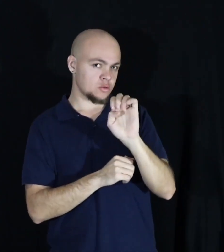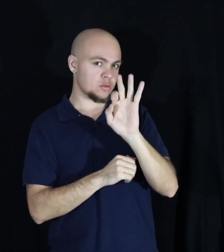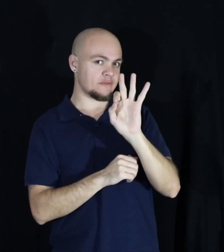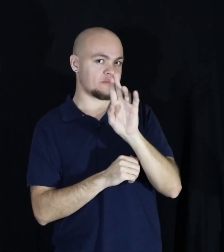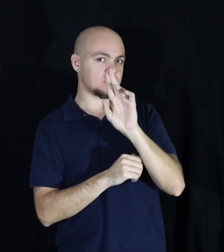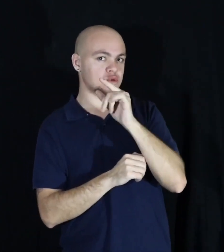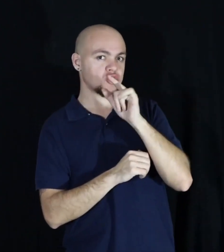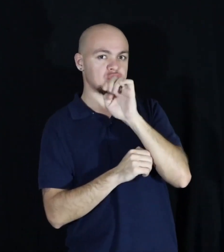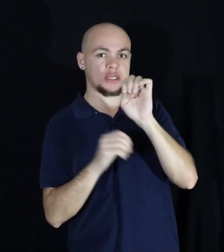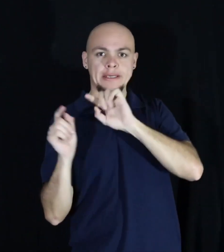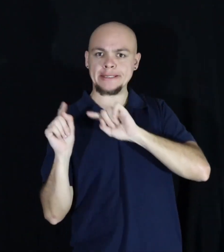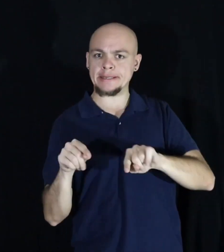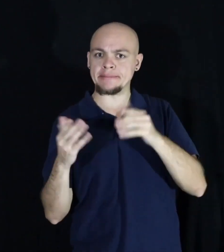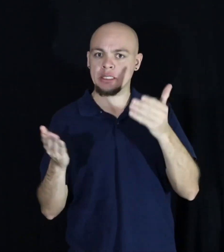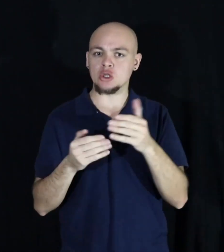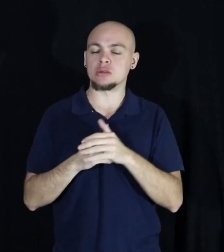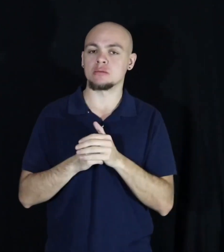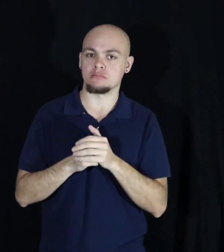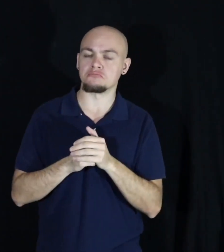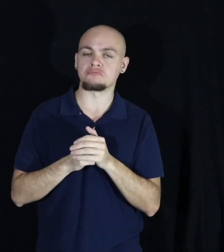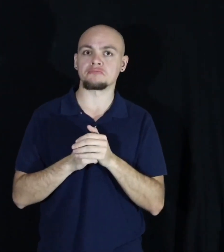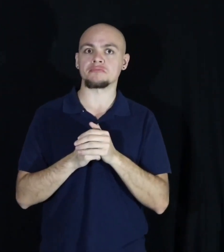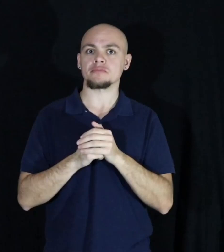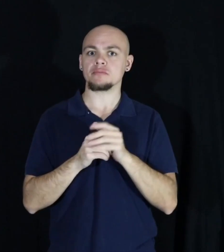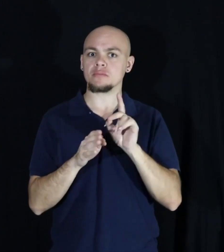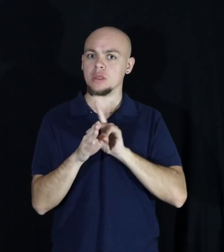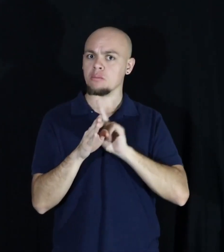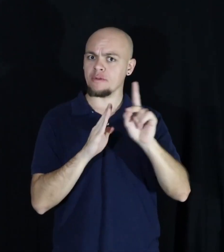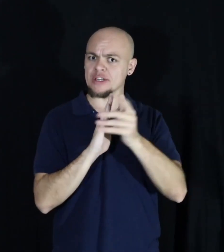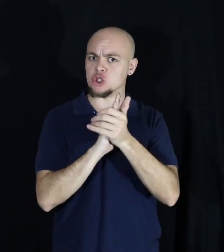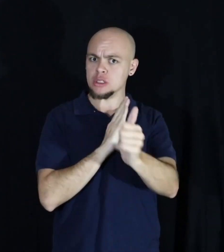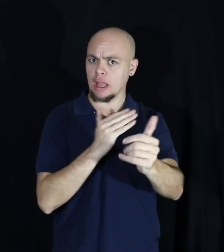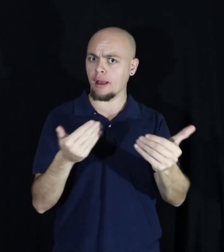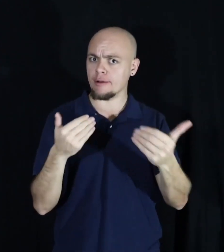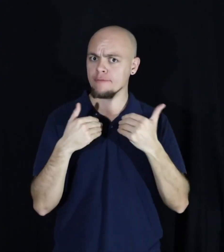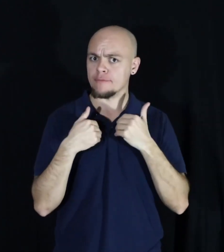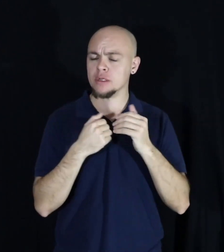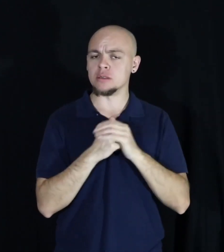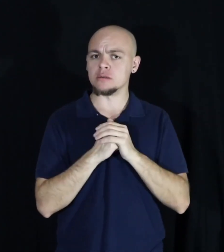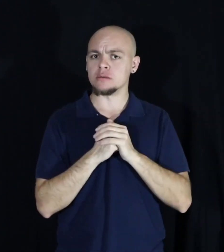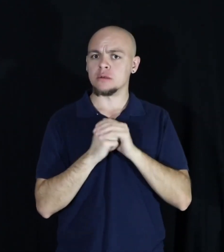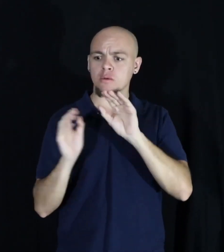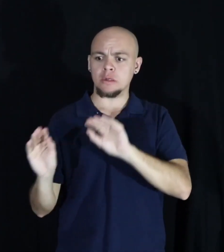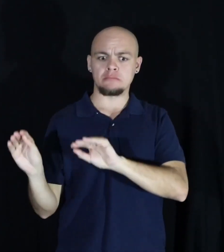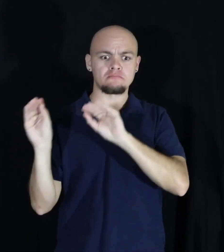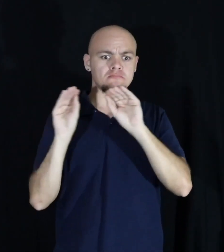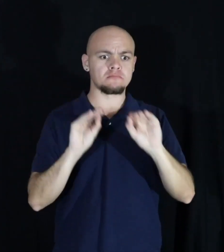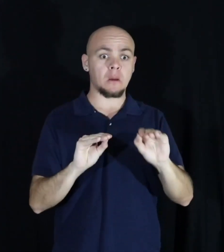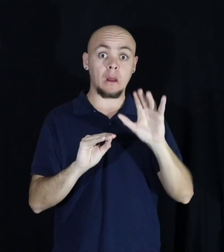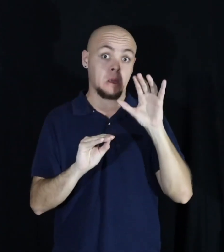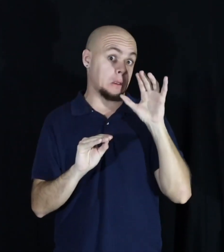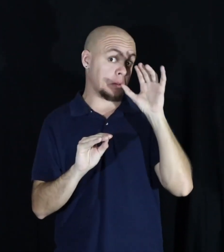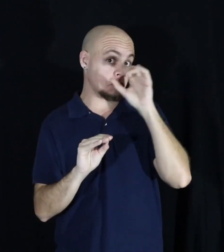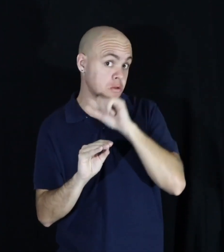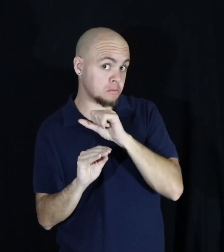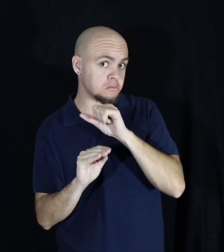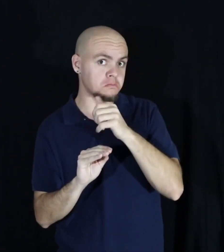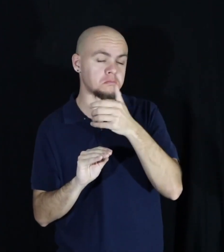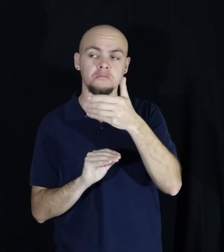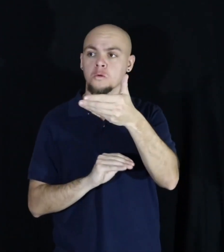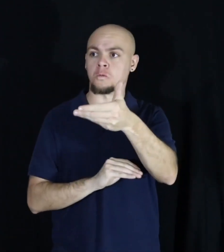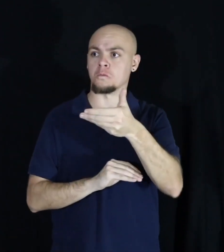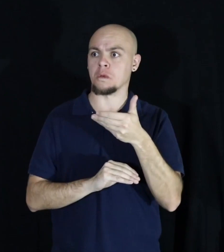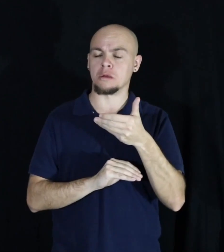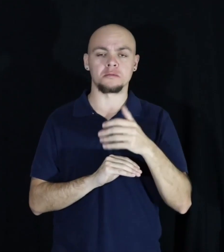here with essential professional skills. And when we come, we assume that we will be welcome